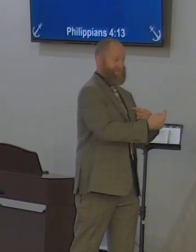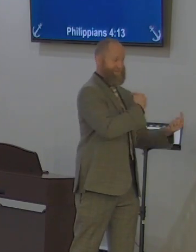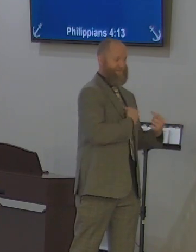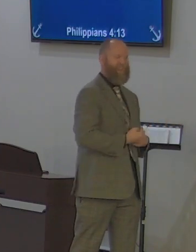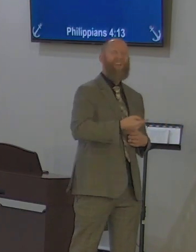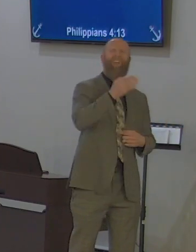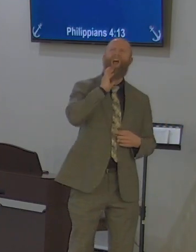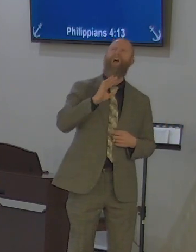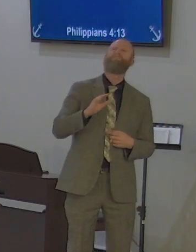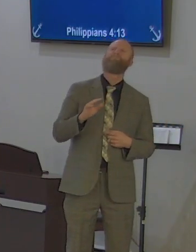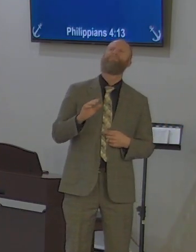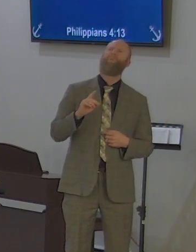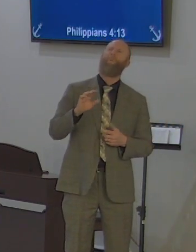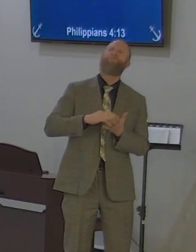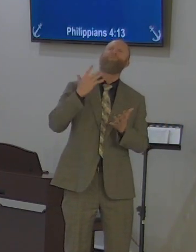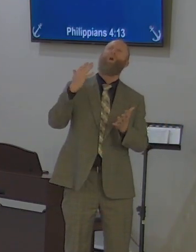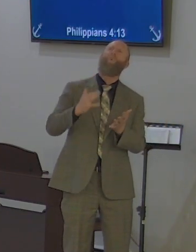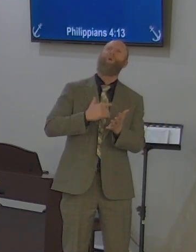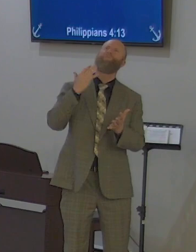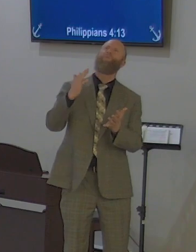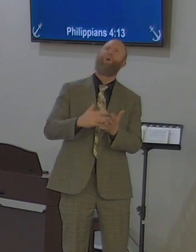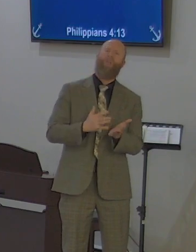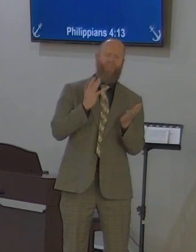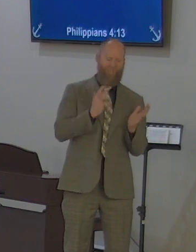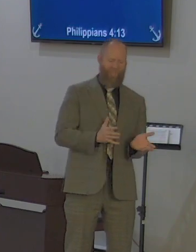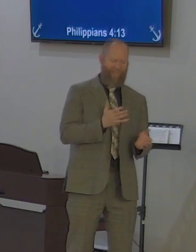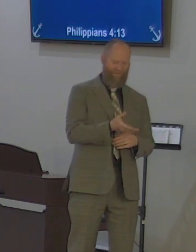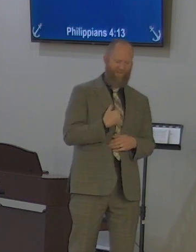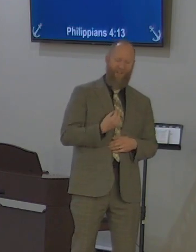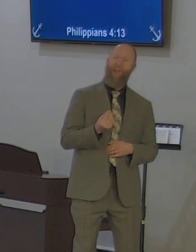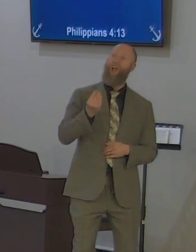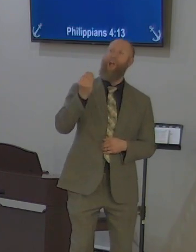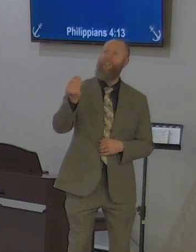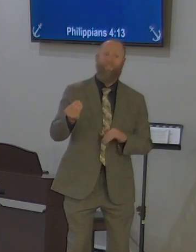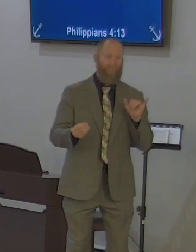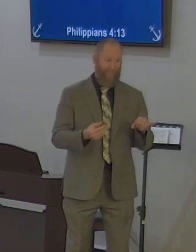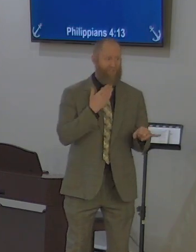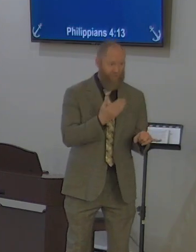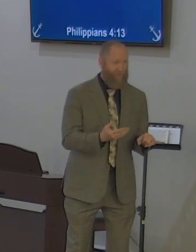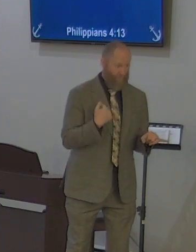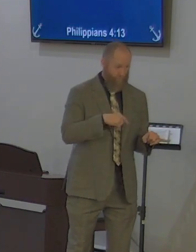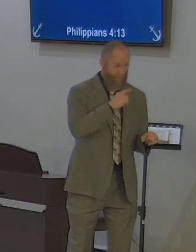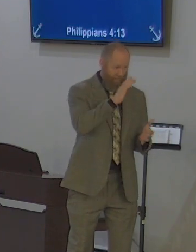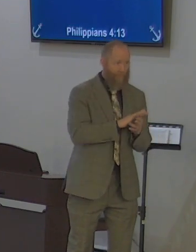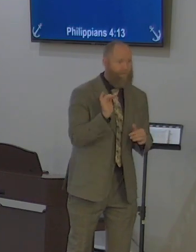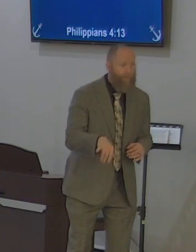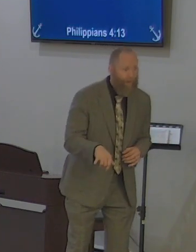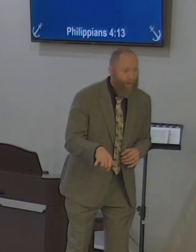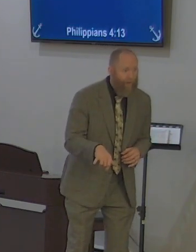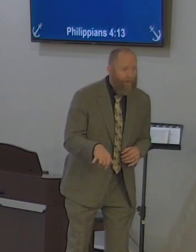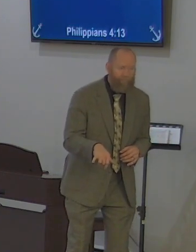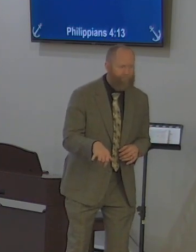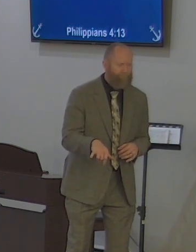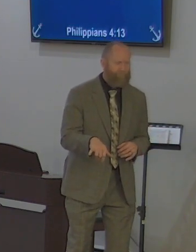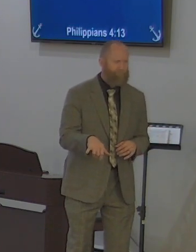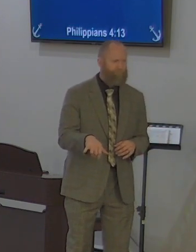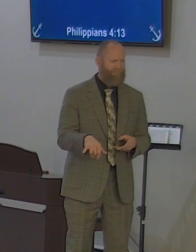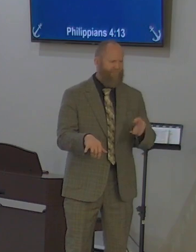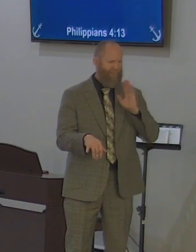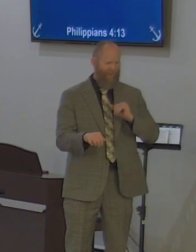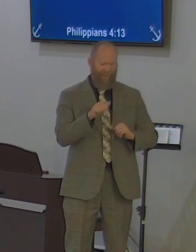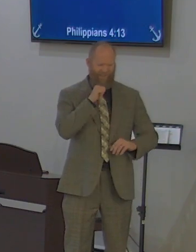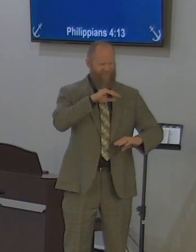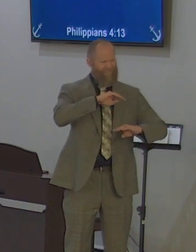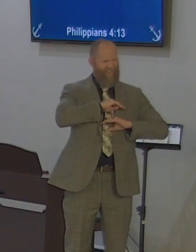Christ is perfectly satisfied with the leftovers of your life. Anybody believe that story? Why would he be satisfied